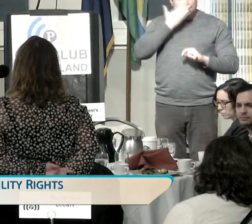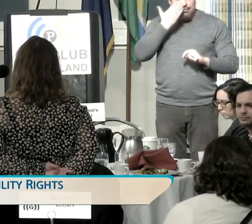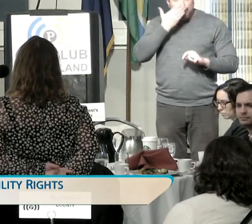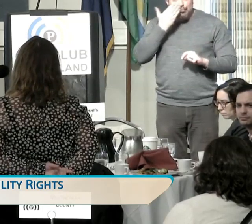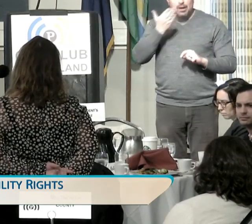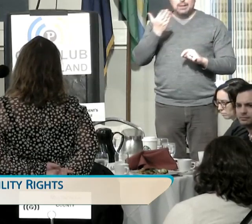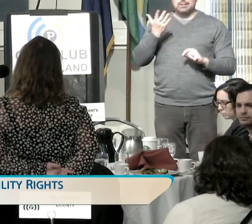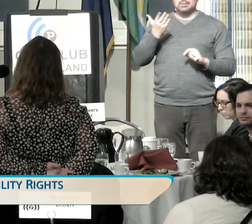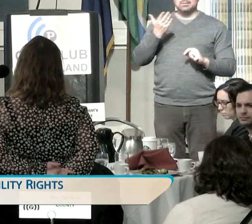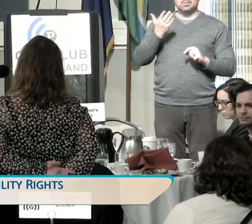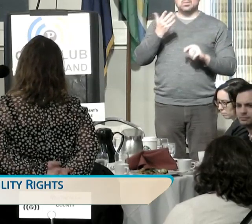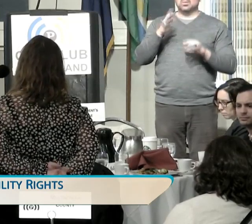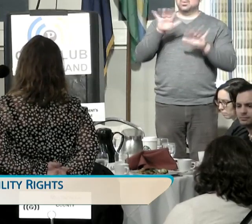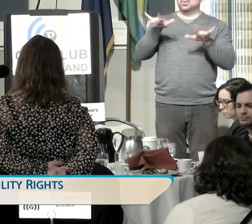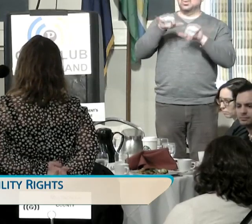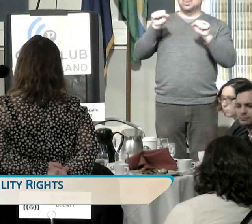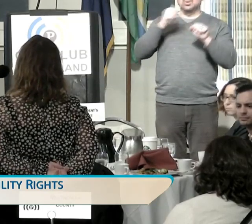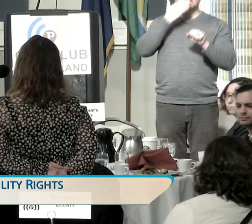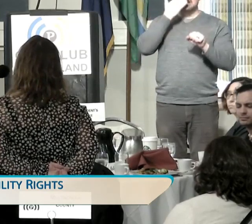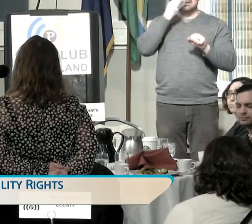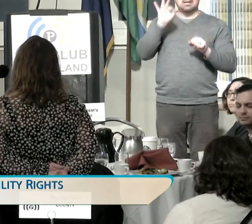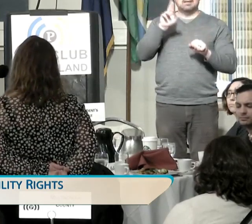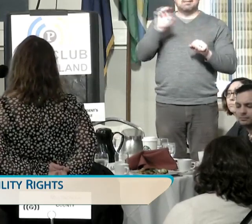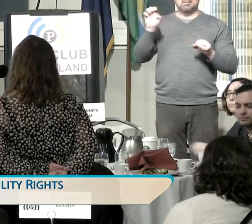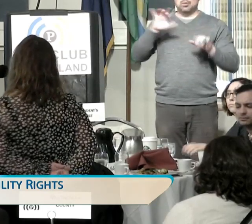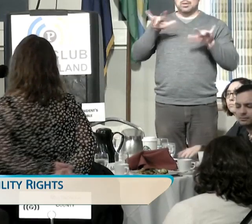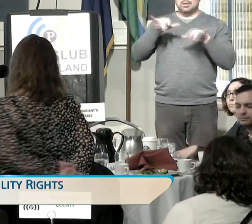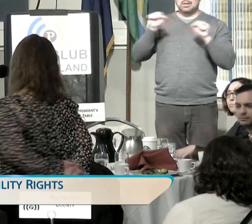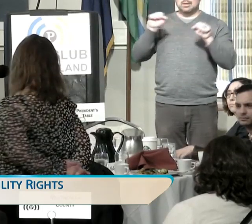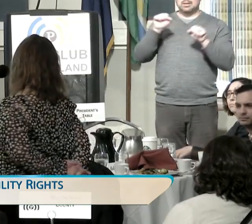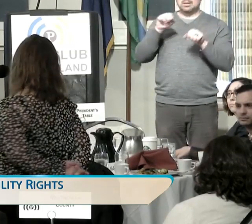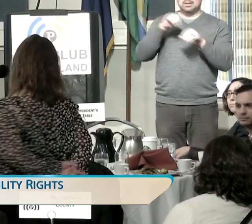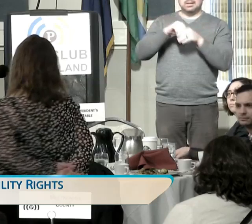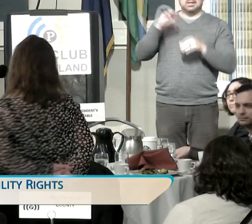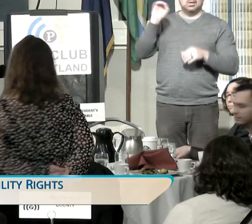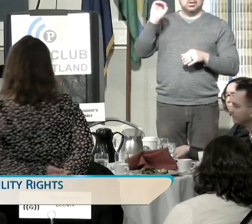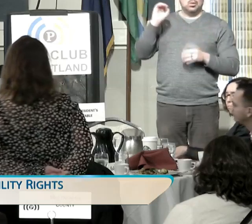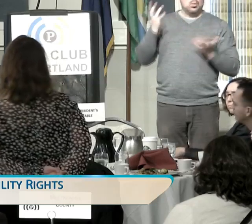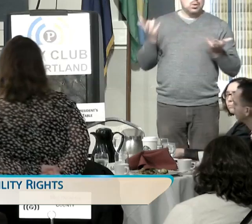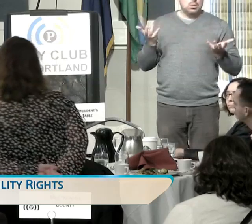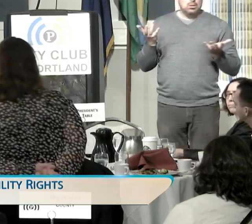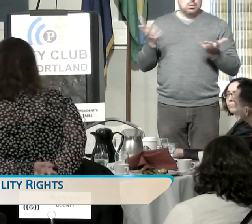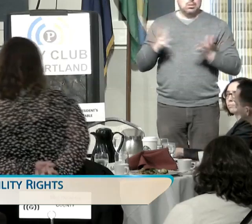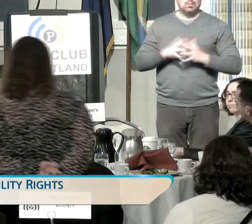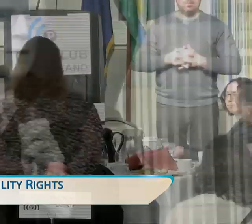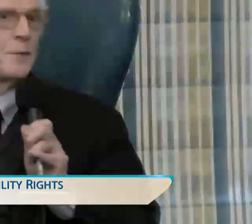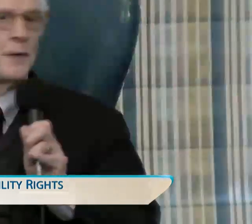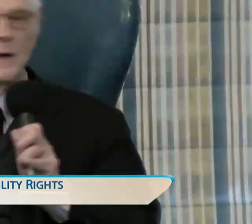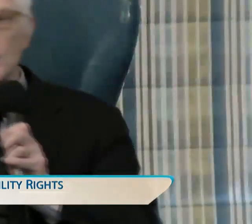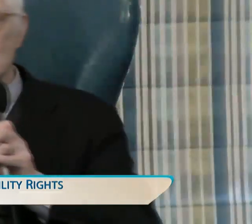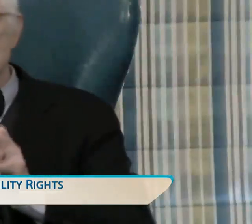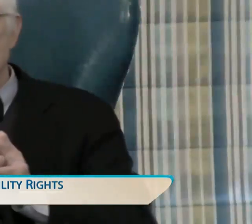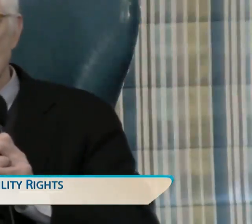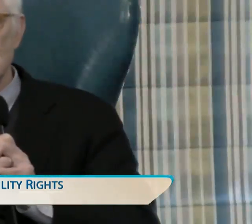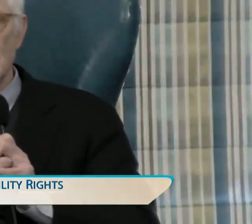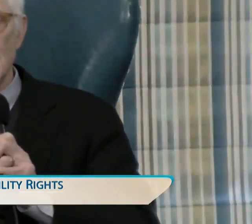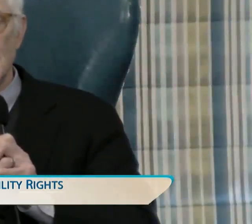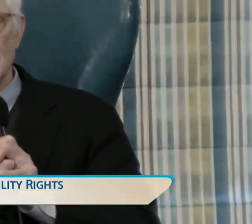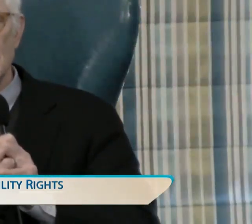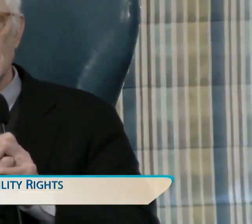or scent-free workplaces in Oregon? Thank you for that